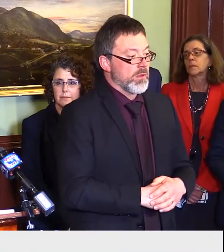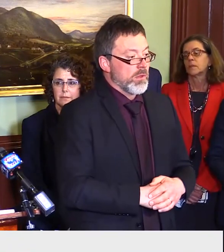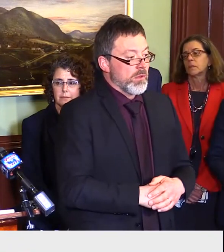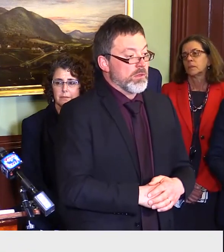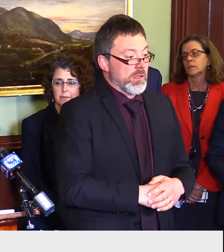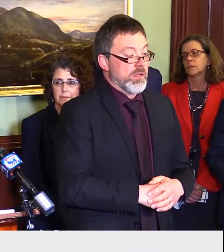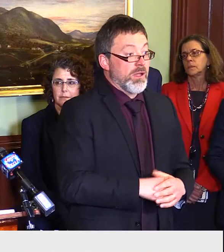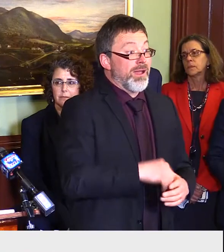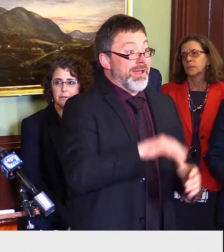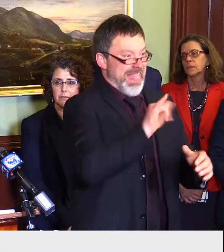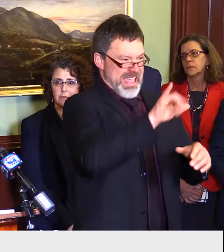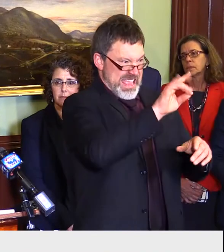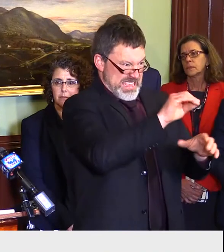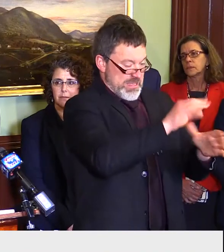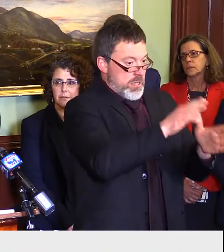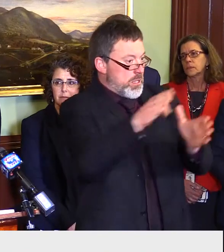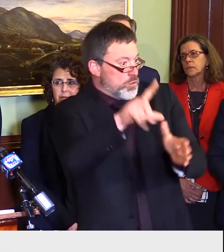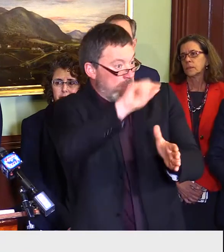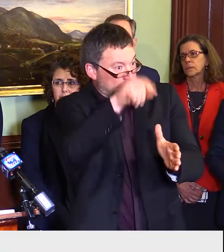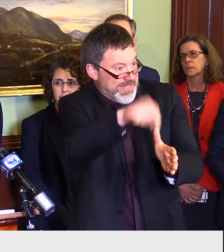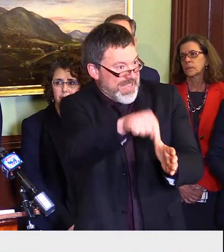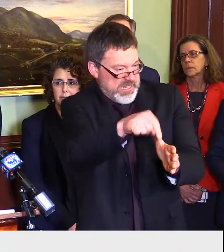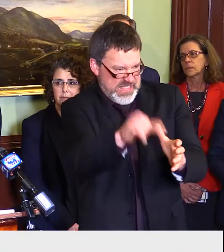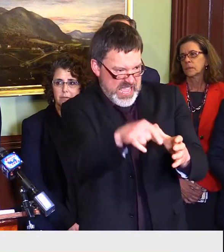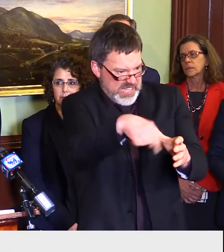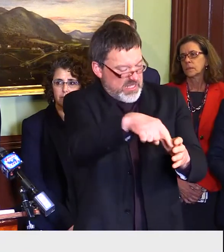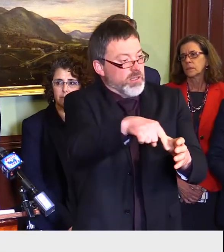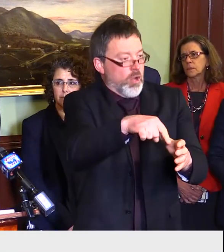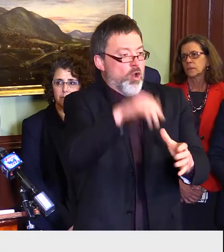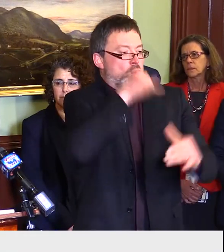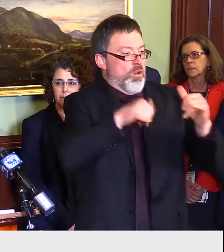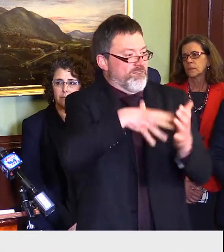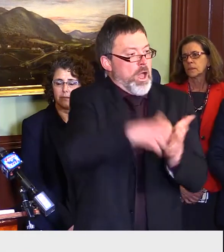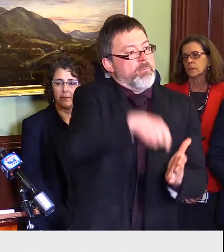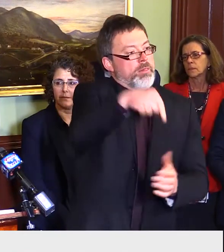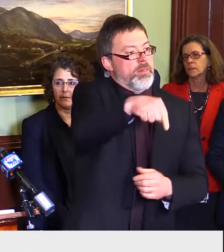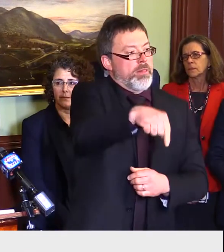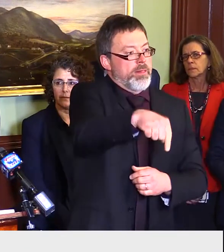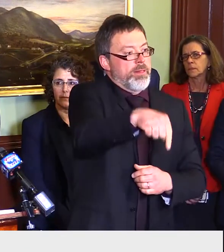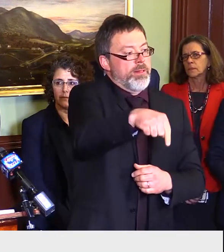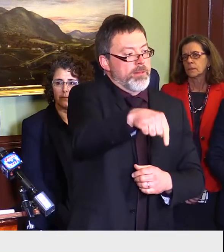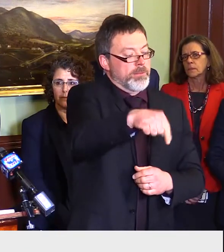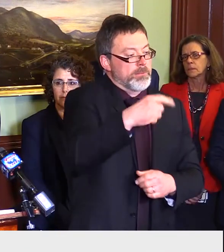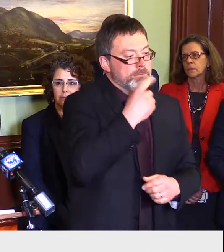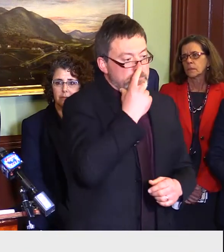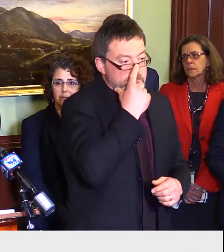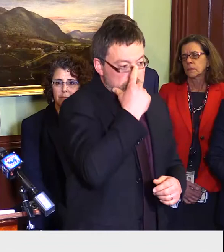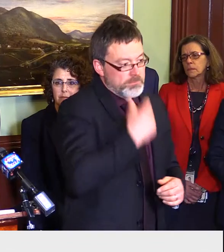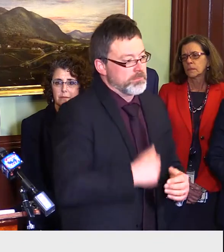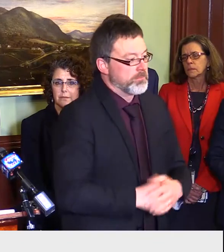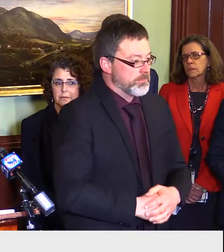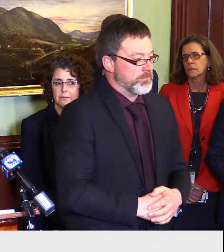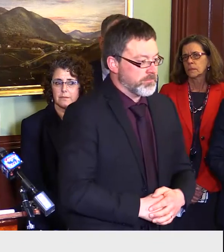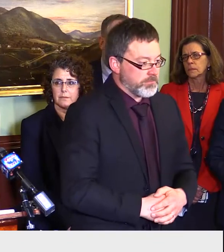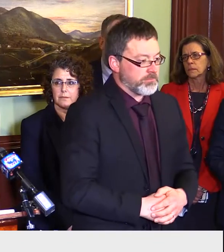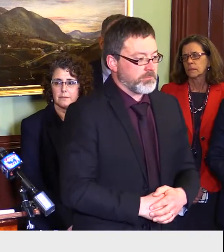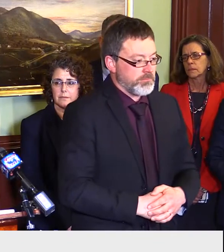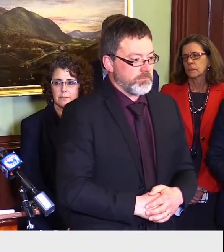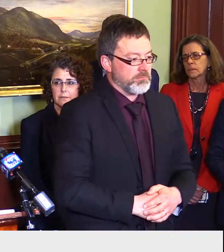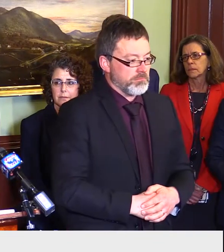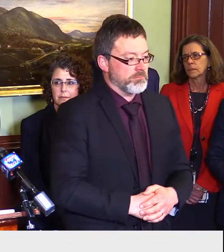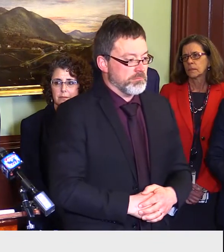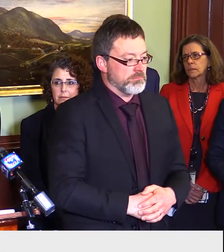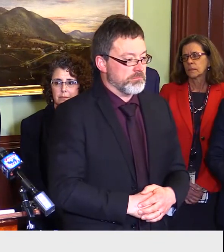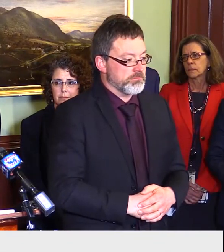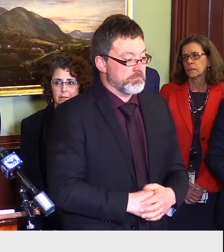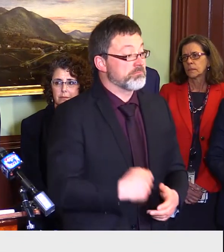implemented early enough, and now we see them struggling. So today, we're going